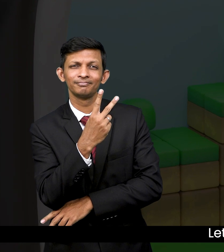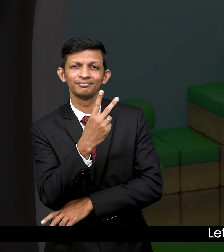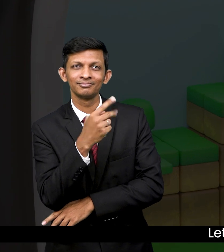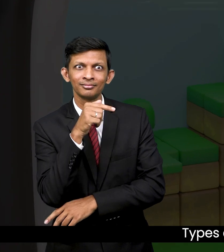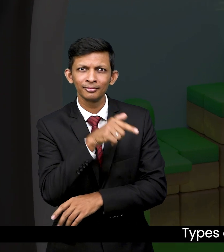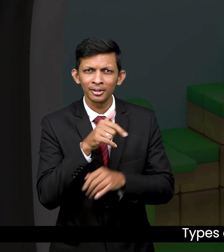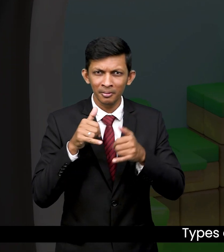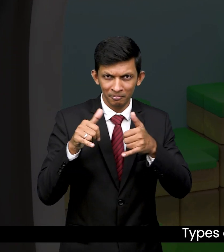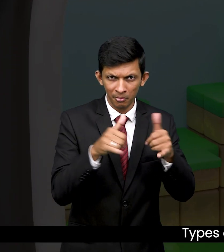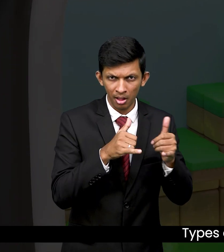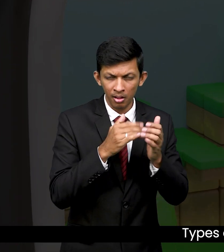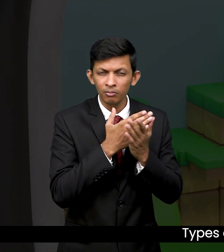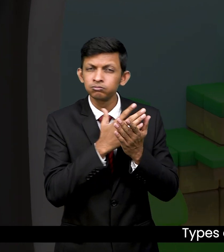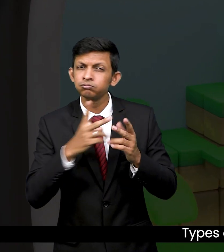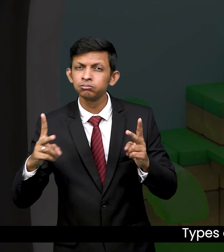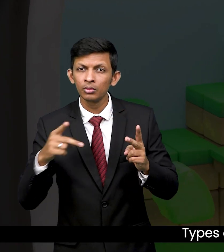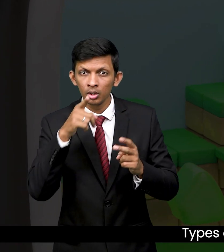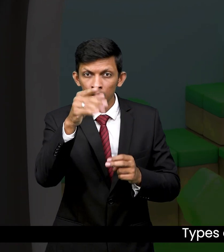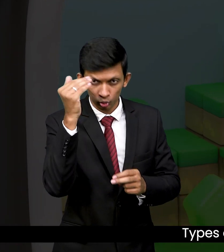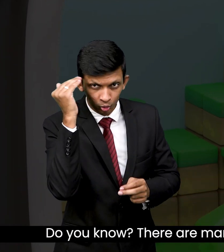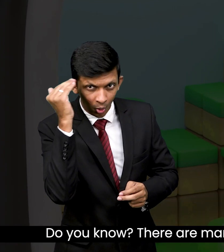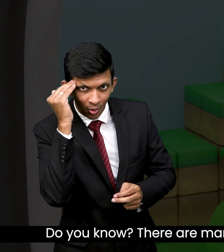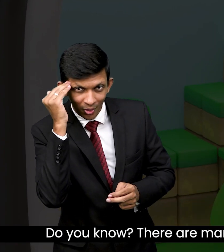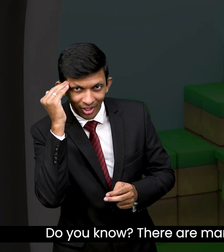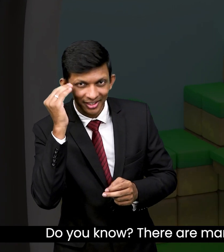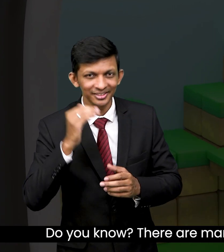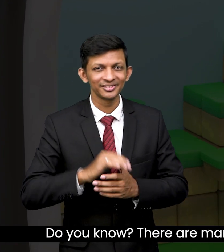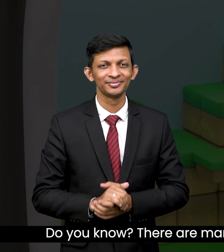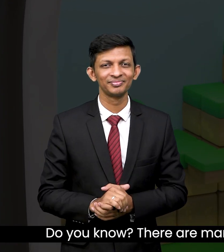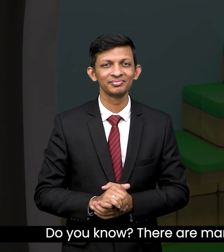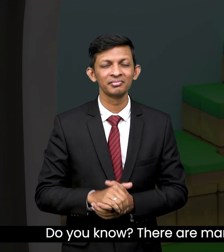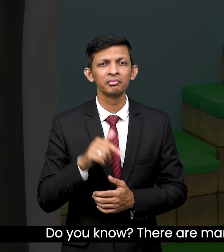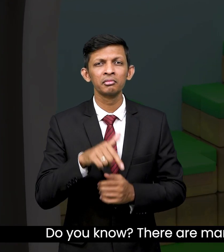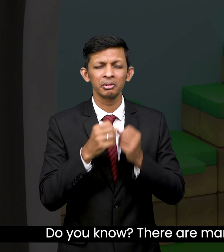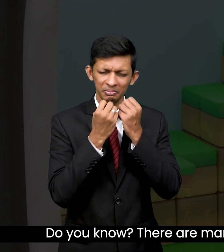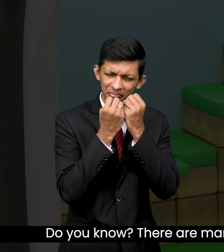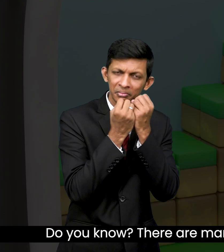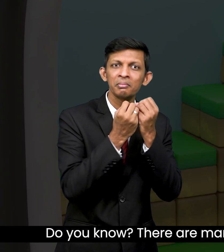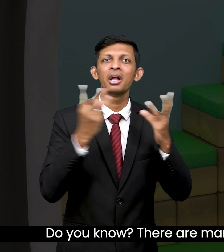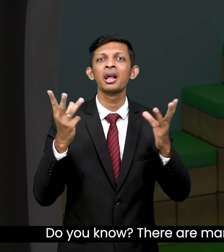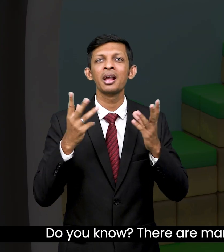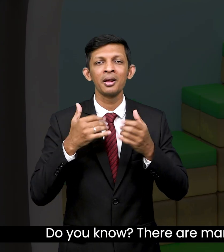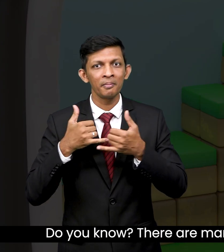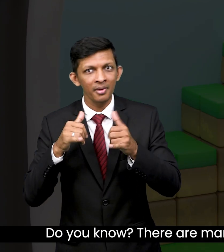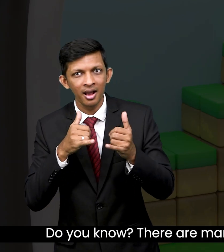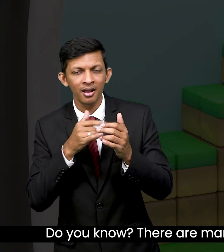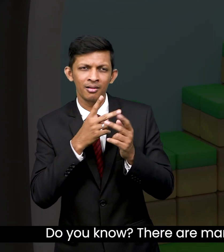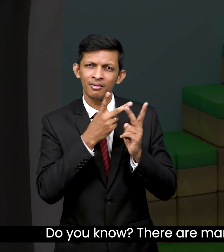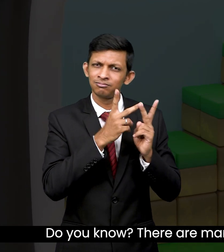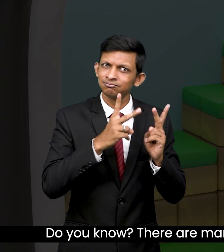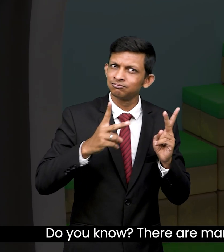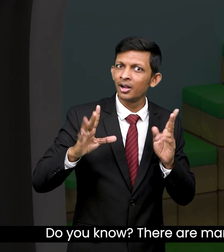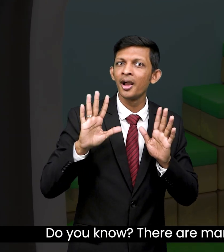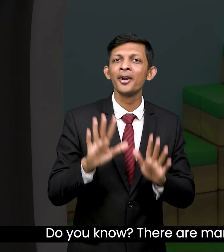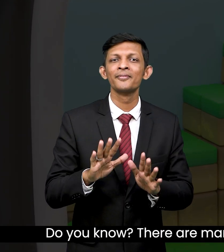Let's see types of games. Do you know there are many types of games we can